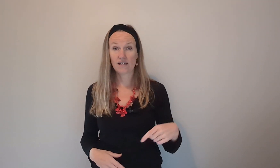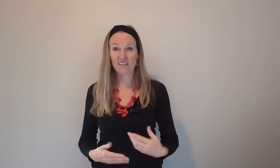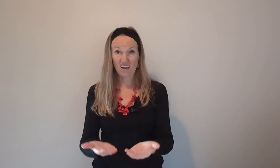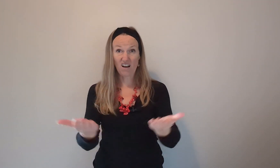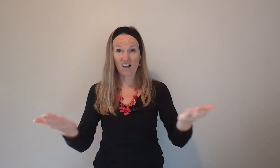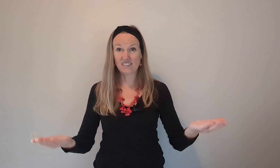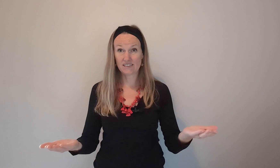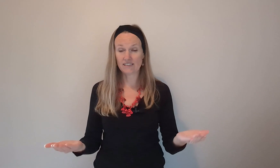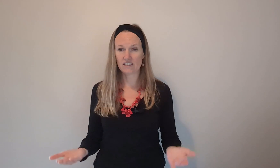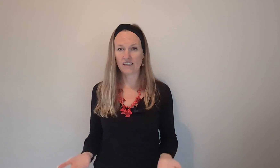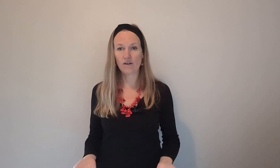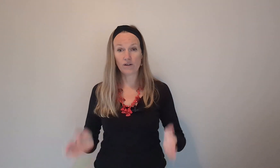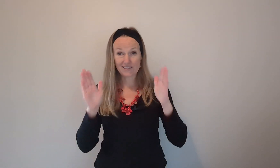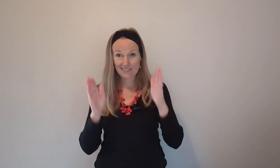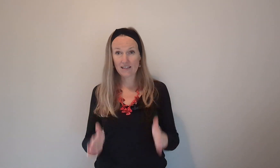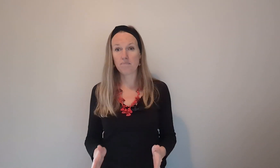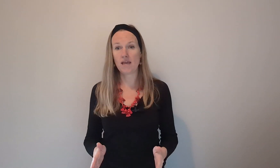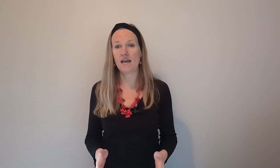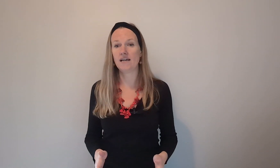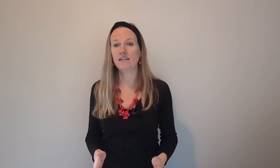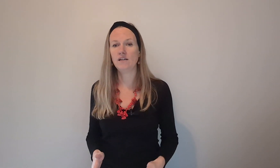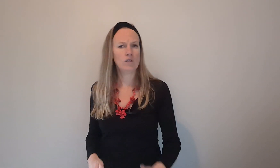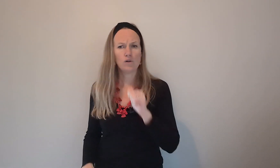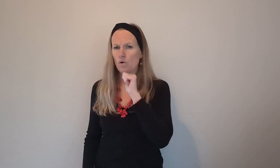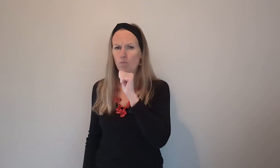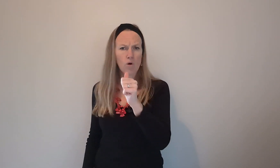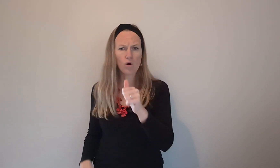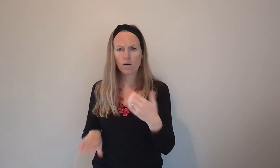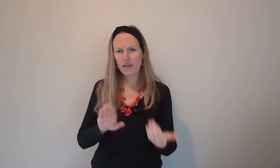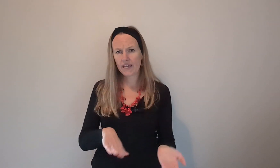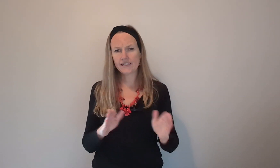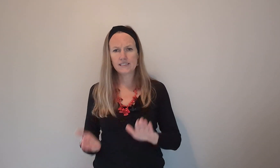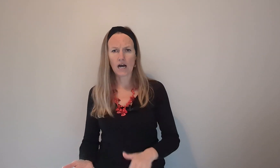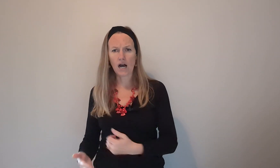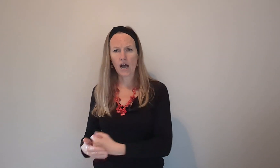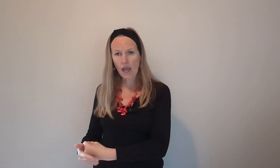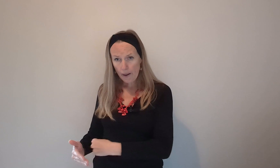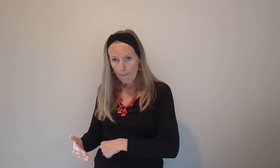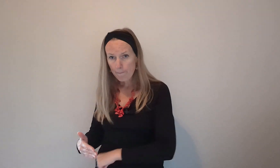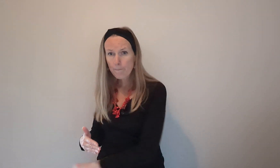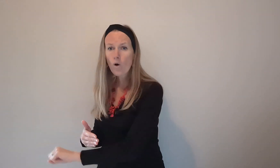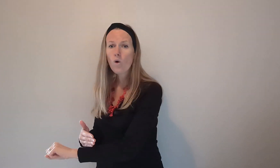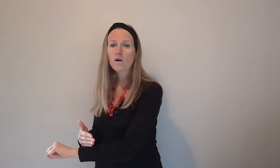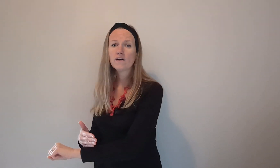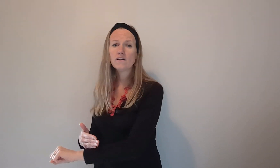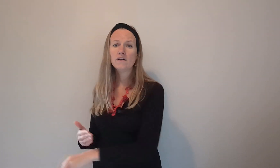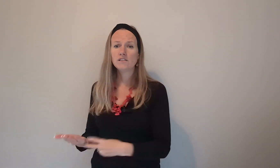okay, that us essentially, or you can say that man no more may die, born